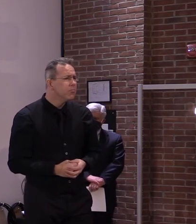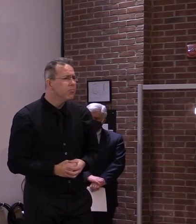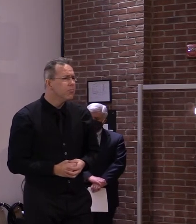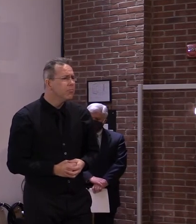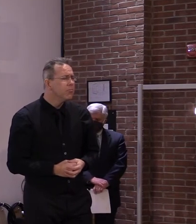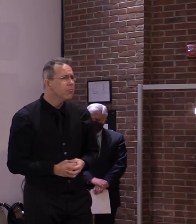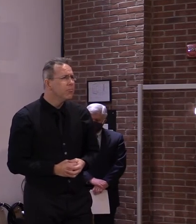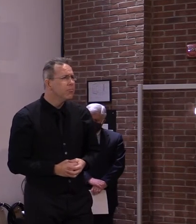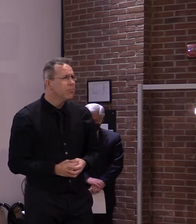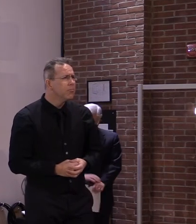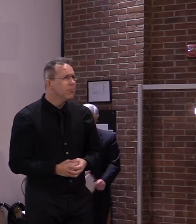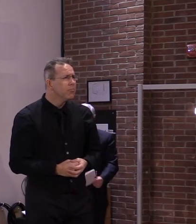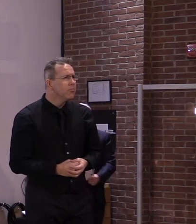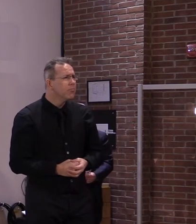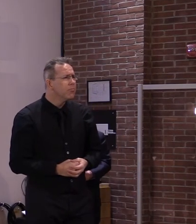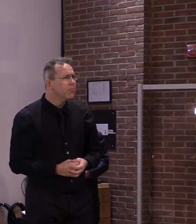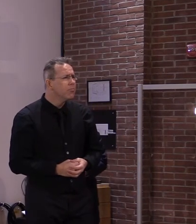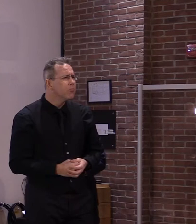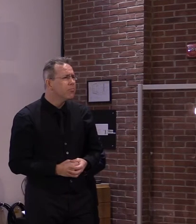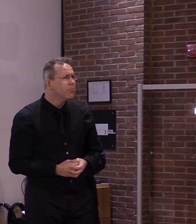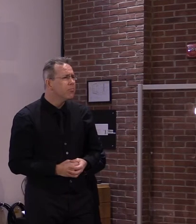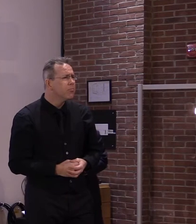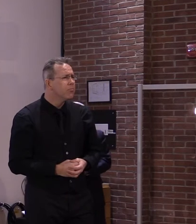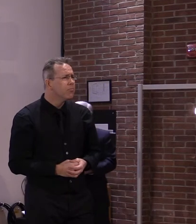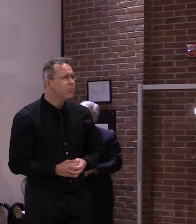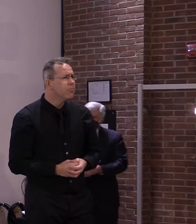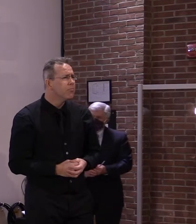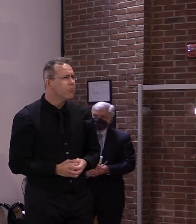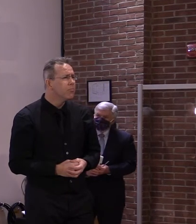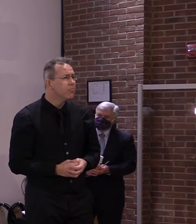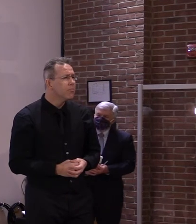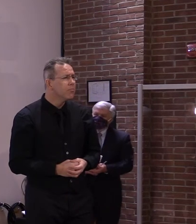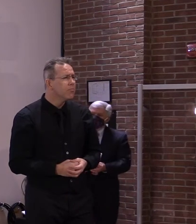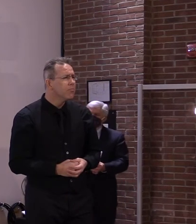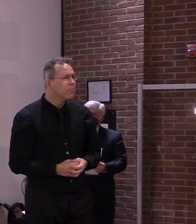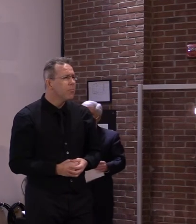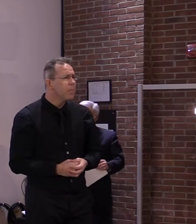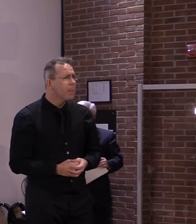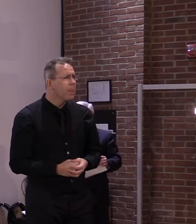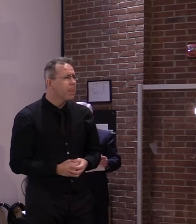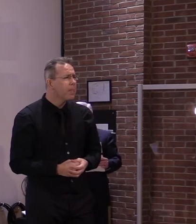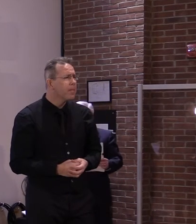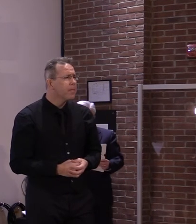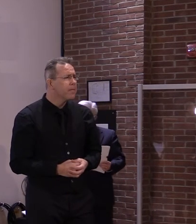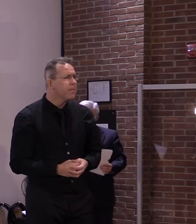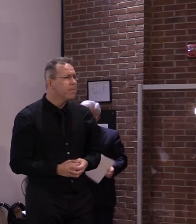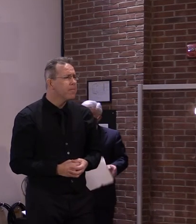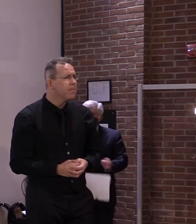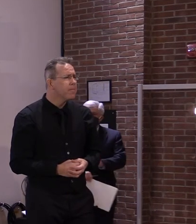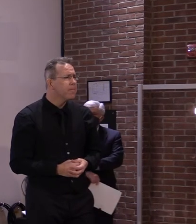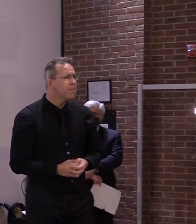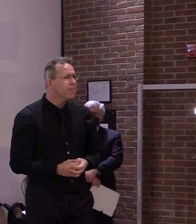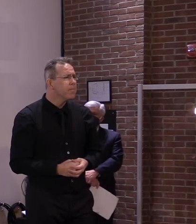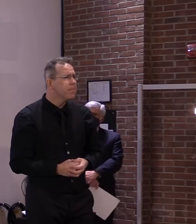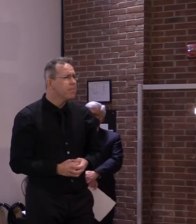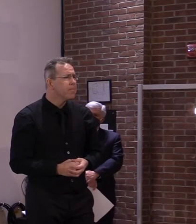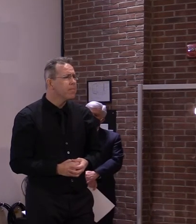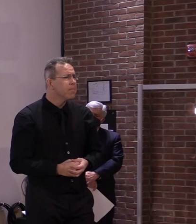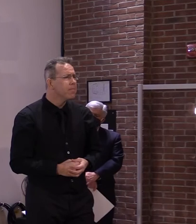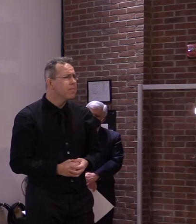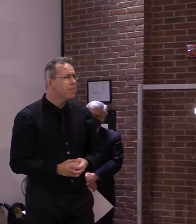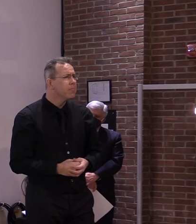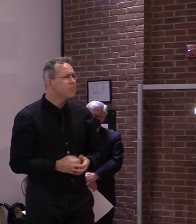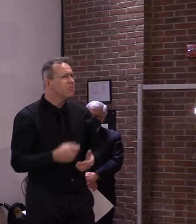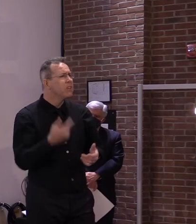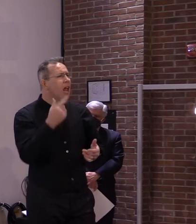positive trends i'm wondering what it is you're seeing yeah so the trend we were looking at is really new active cases